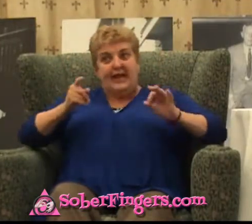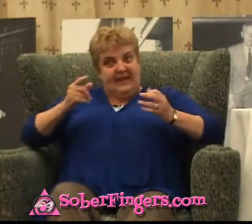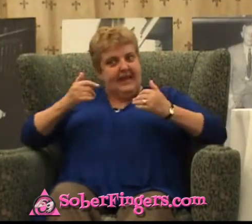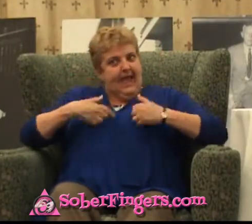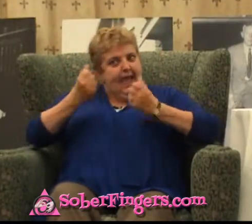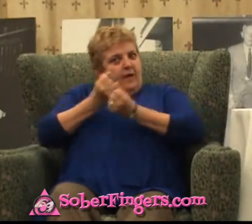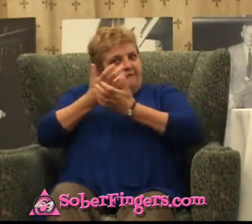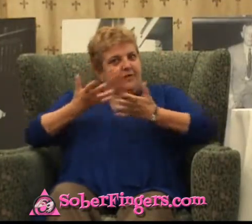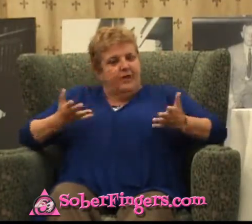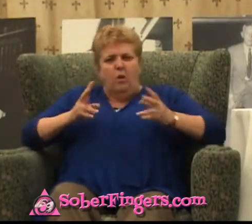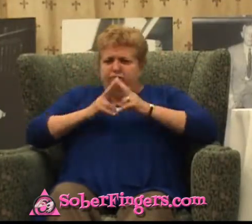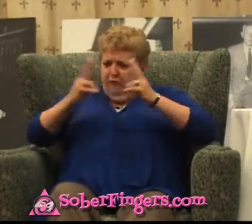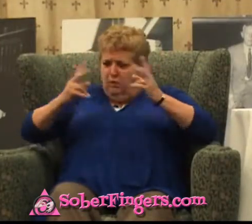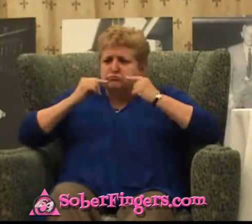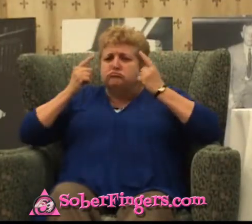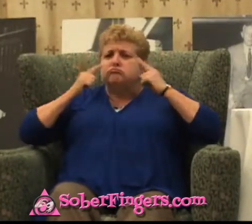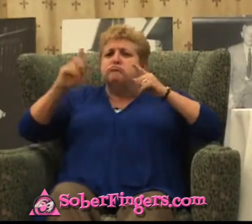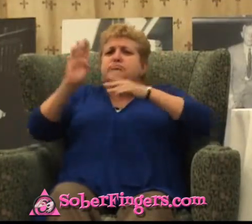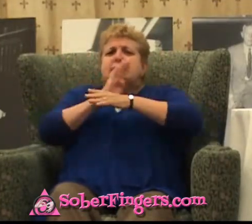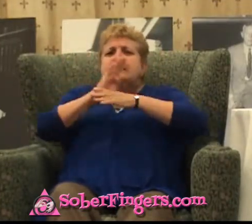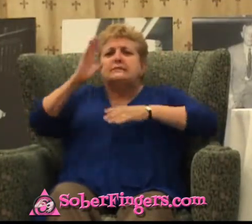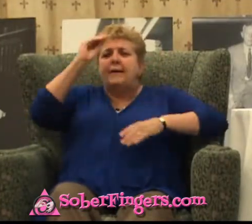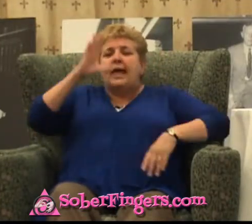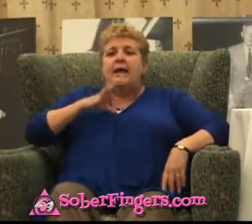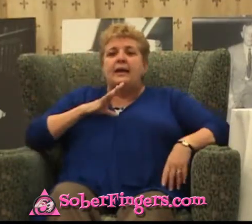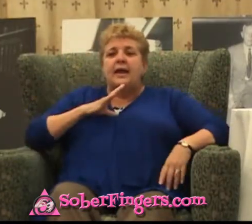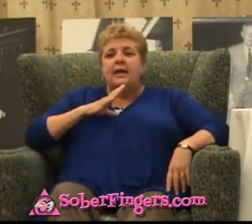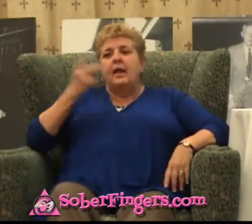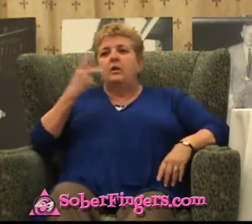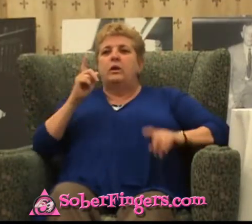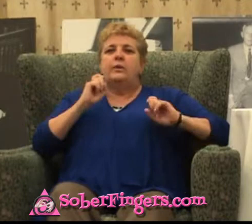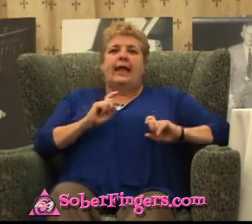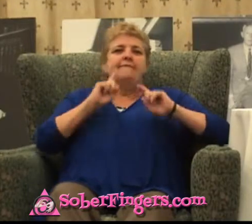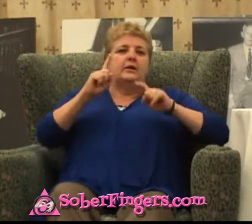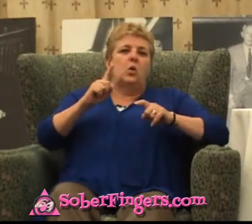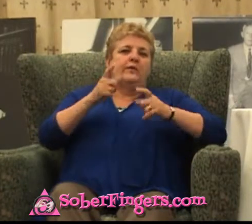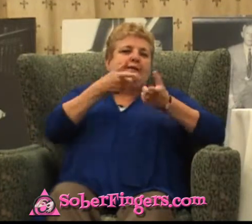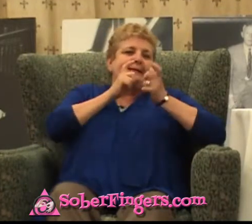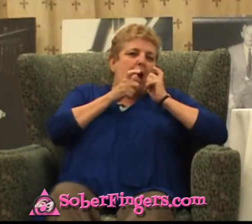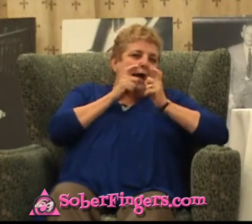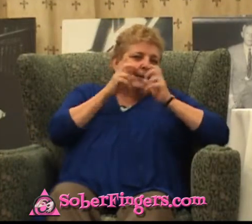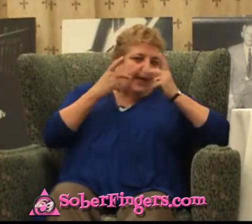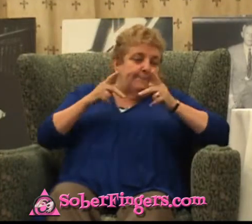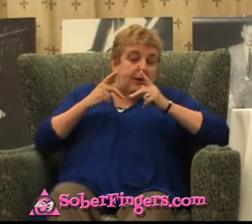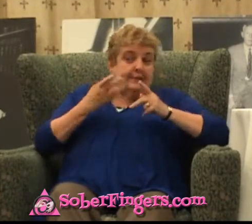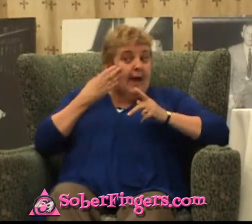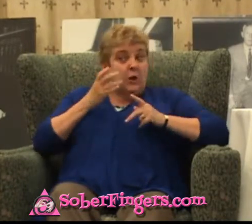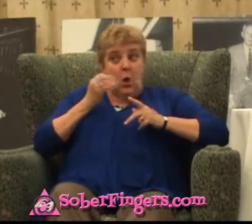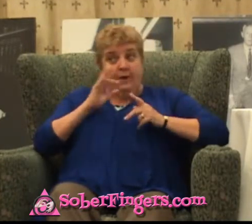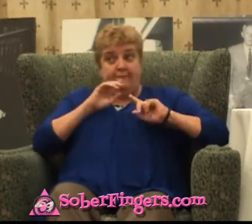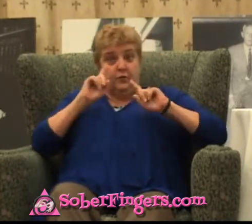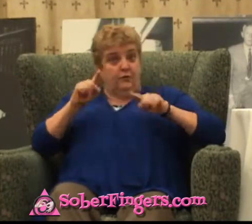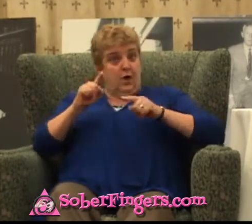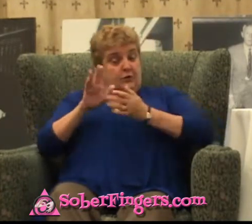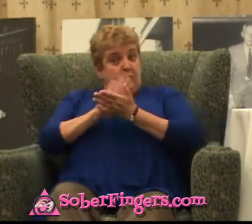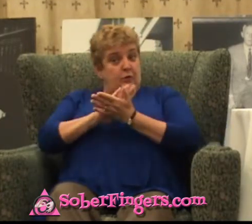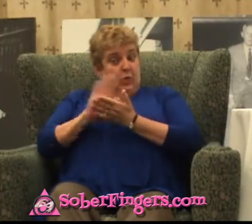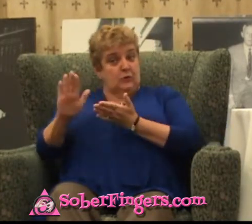very successful businessman, and so we would have to go to these little cocktail parties. And I don't know if any of you have ever been to those delights. They are more fun for